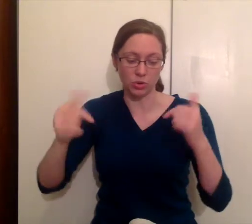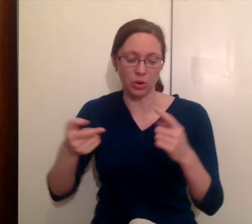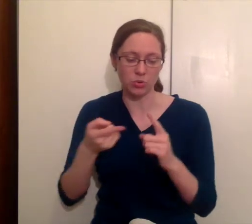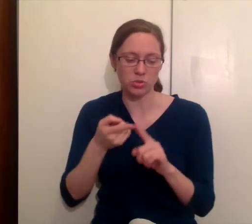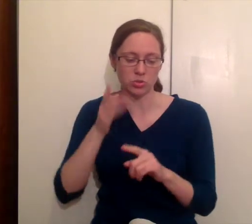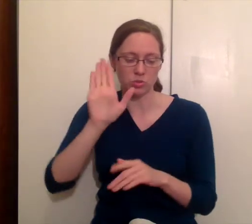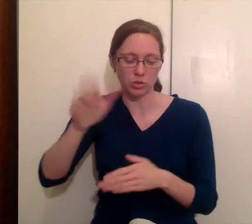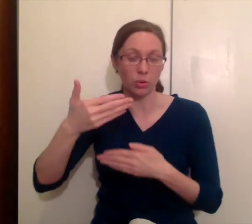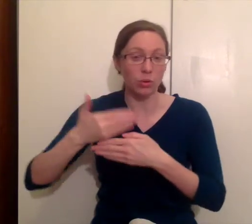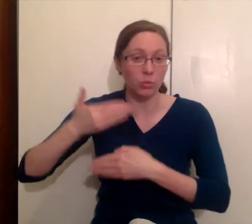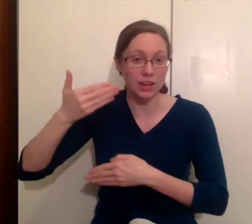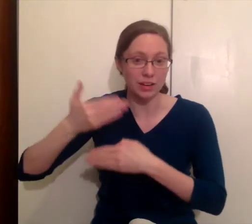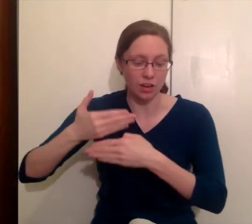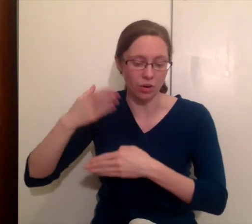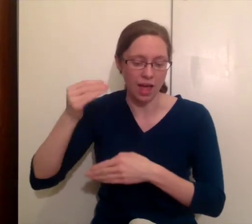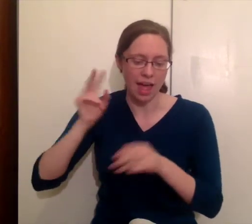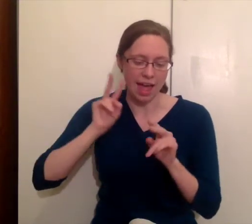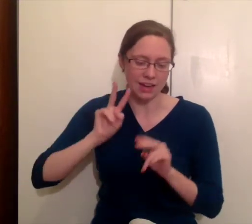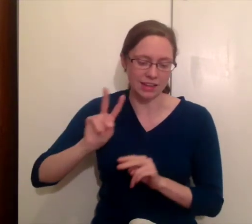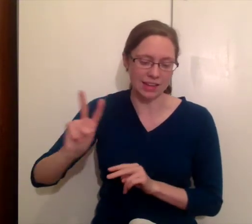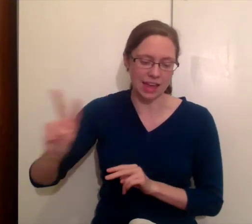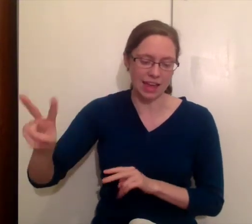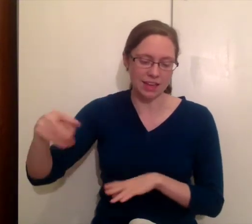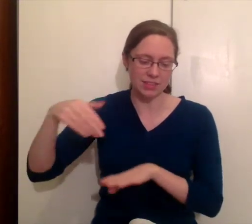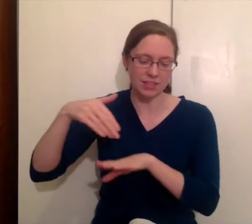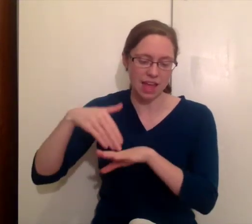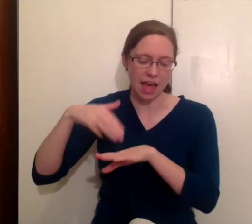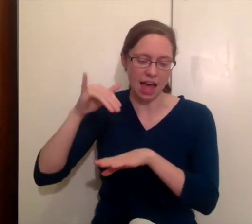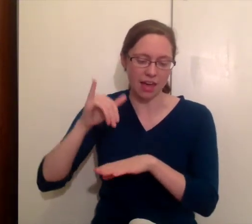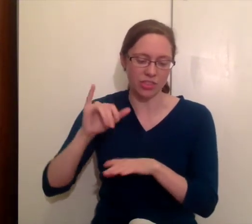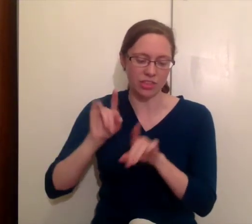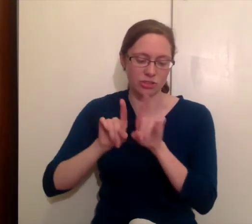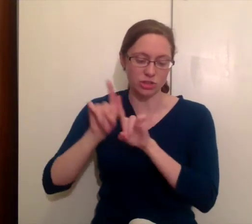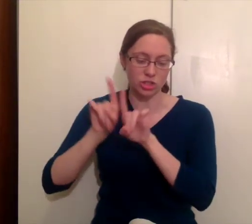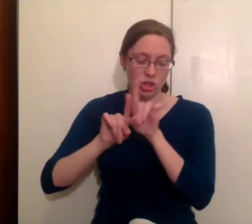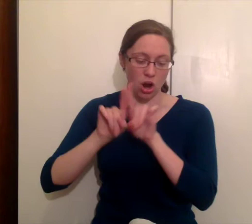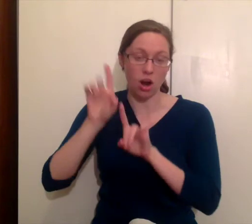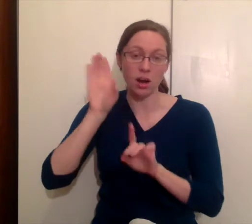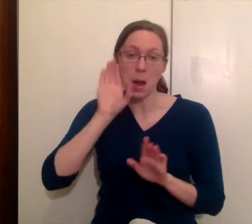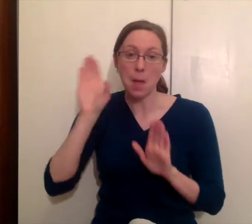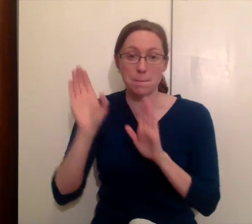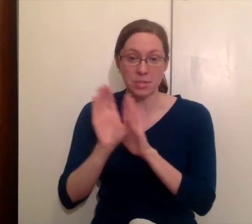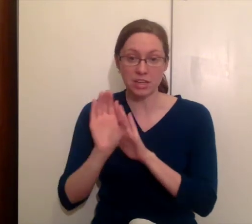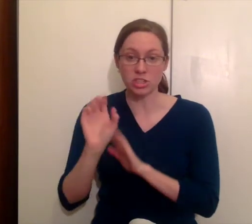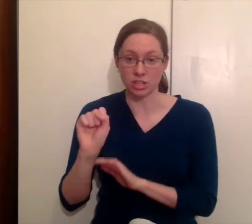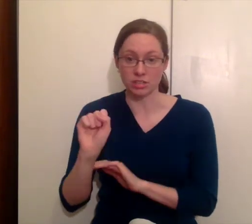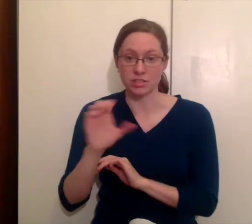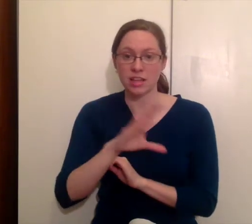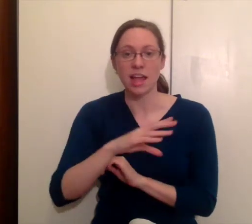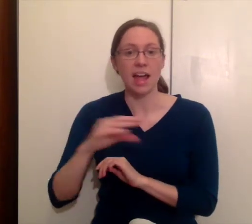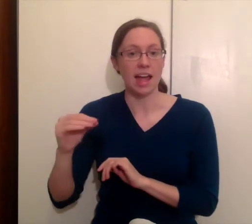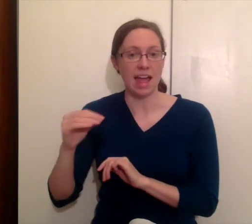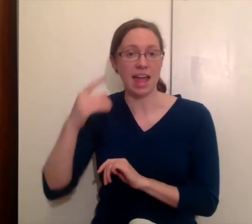go to your window and gaze at the star pictures